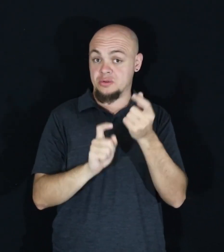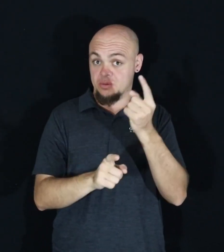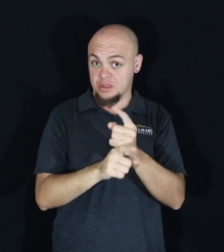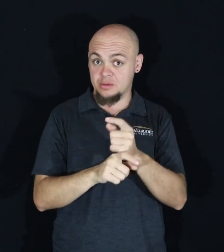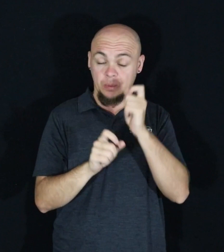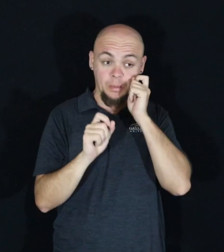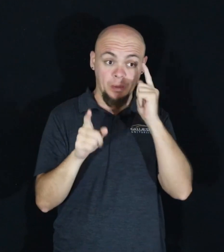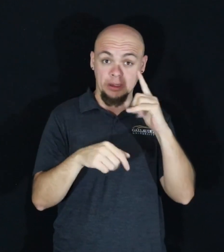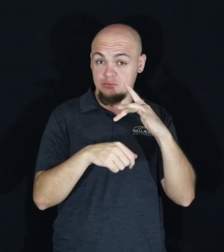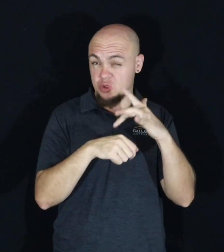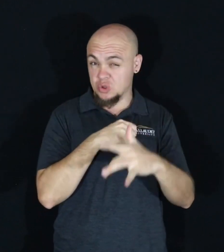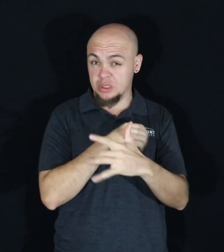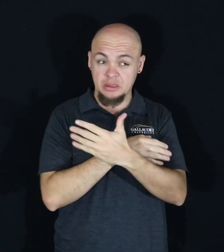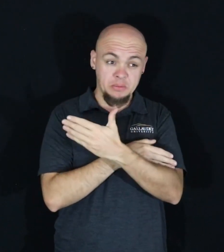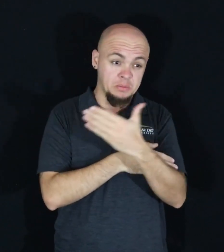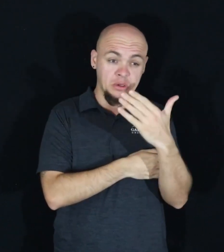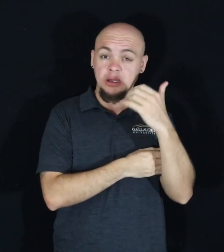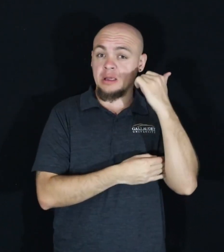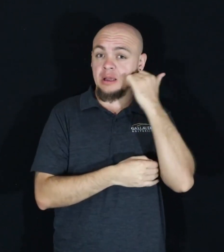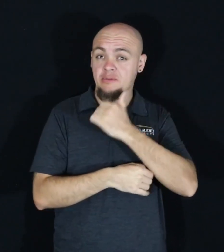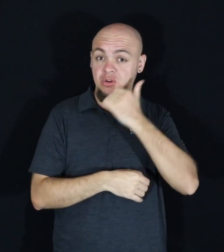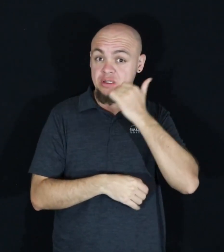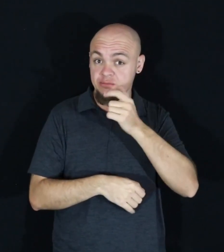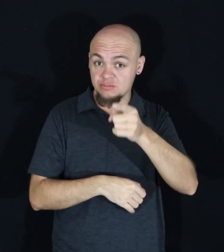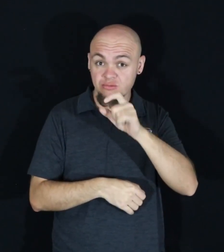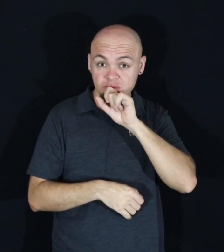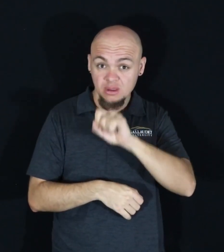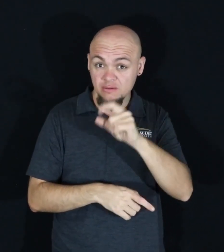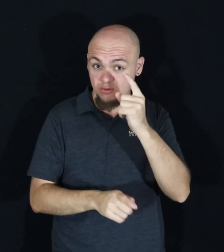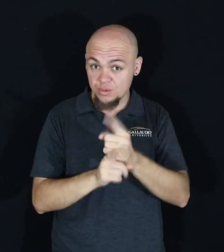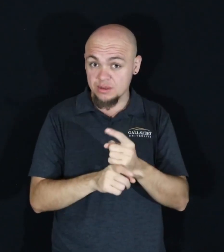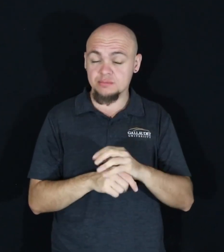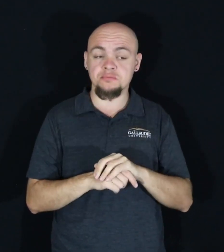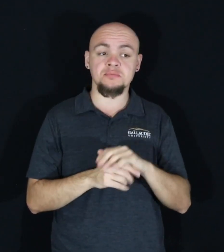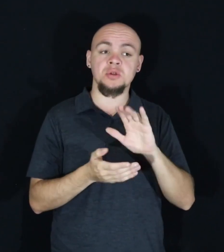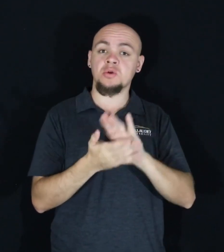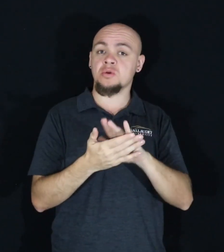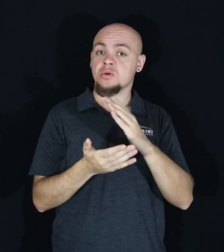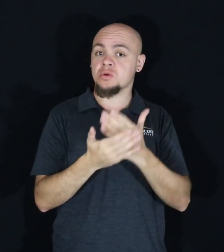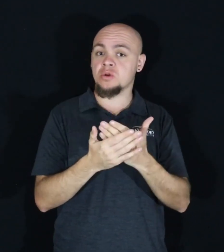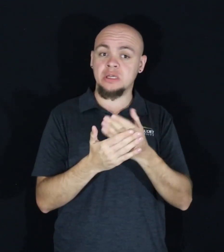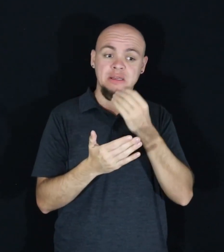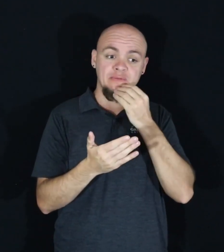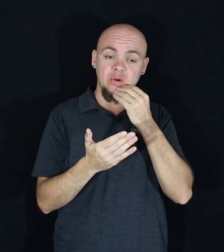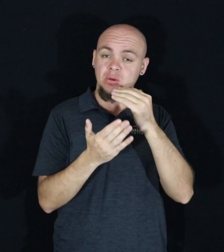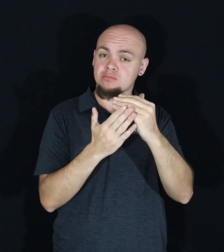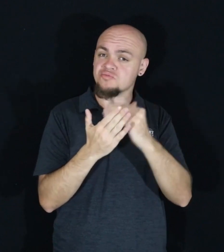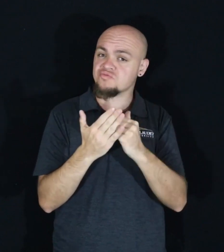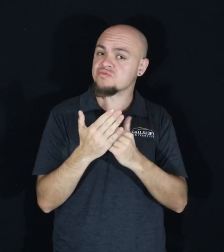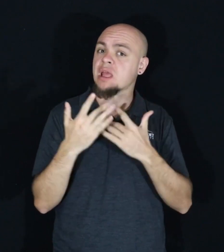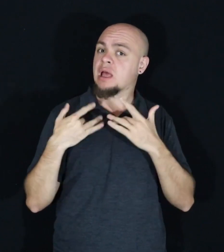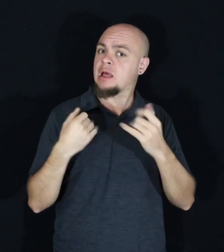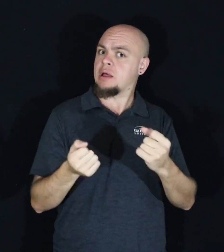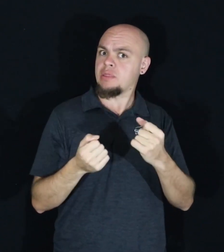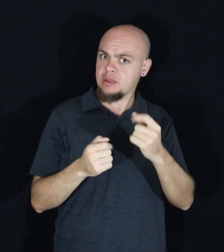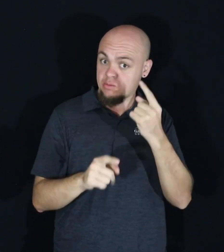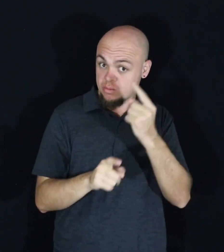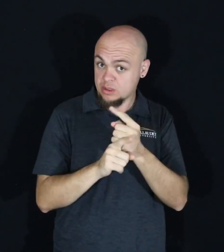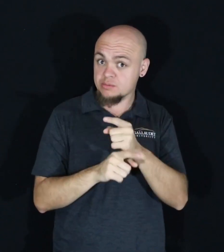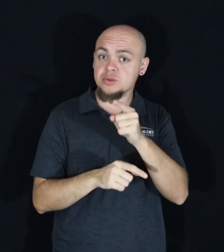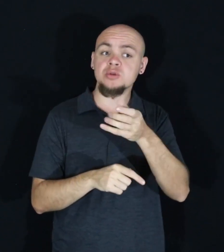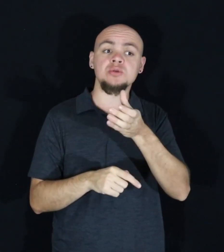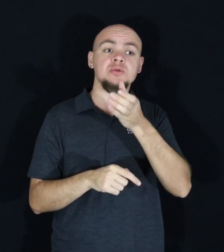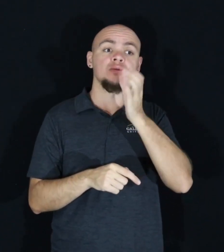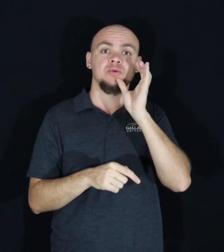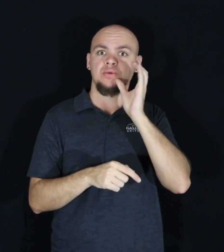up early in the morning every day? Wouldn't you love to start cooking healthy recipes? Wouldn't you love to start